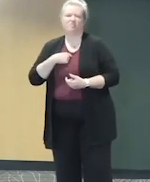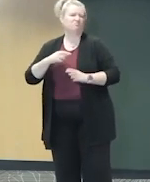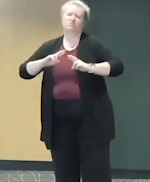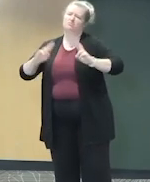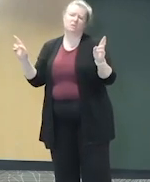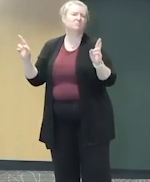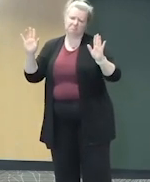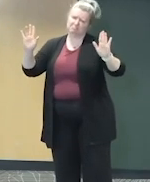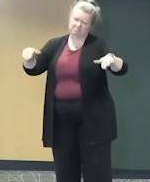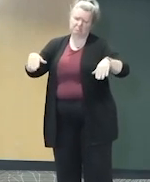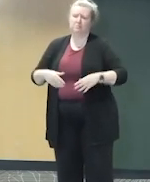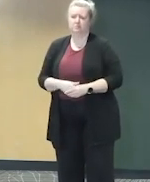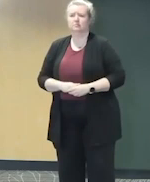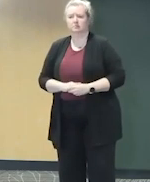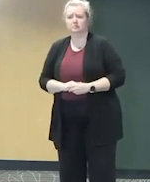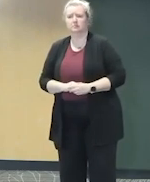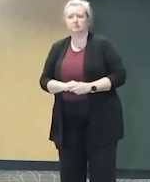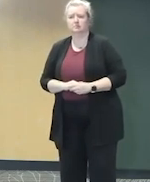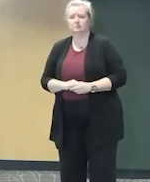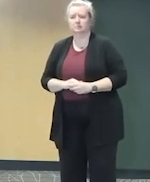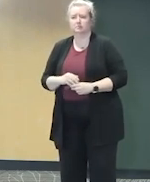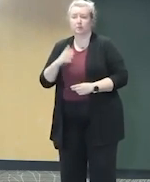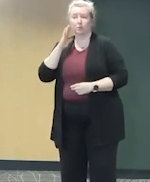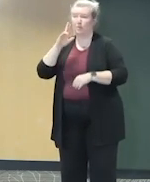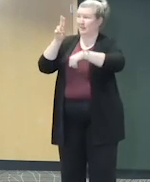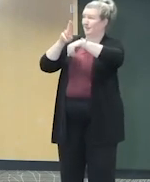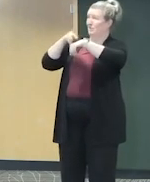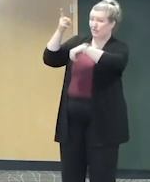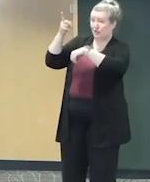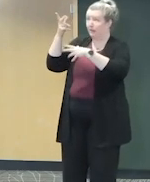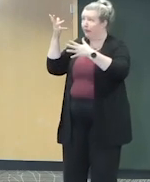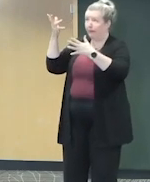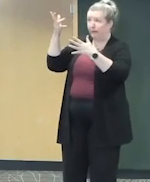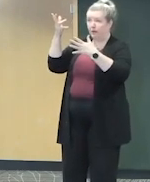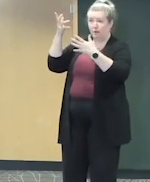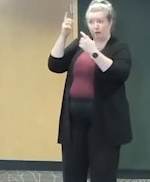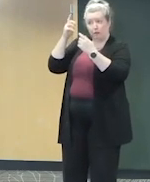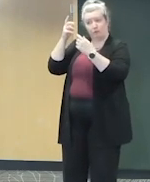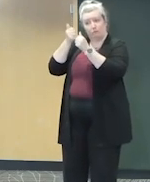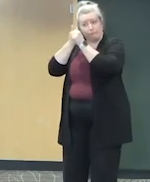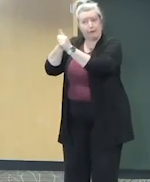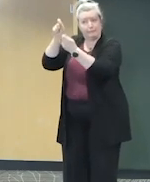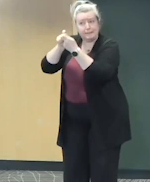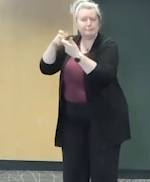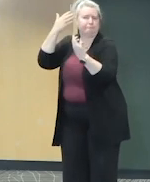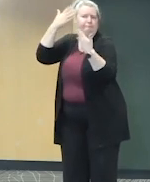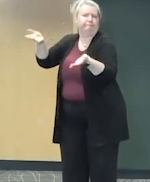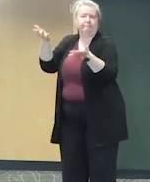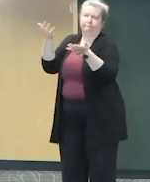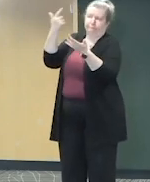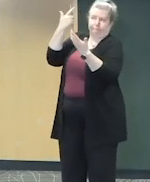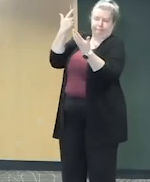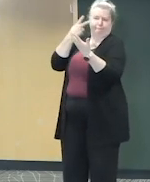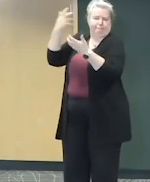every precaution, although it is Mother Nature. So we do our very best to calculate, predict, and prepare. But